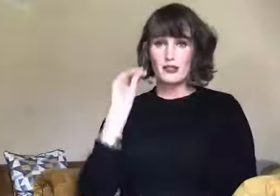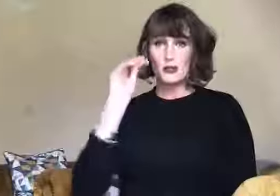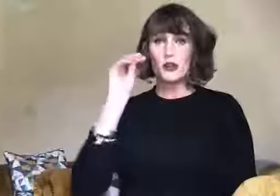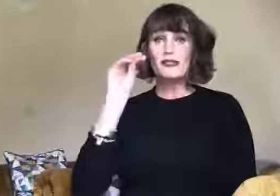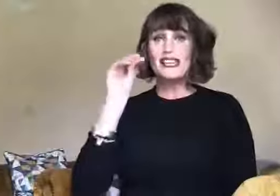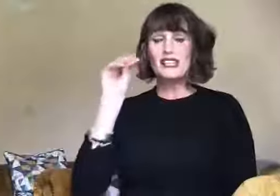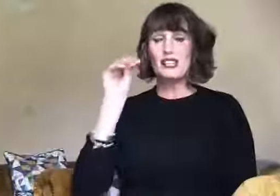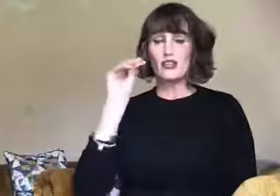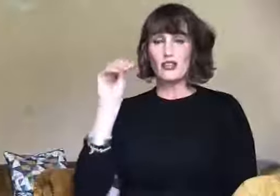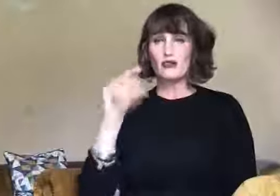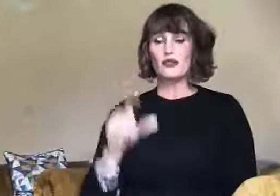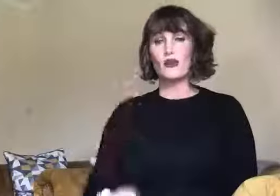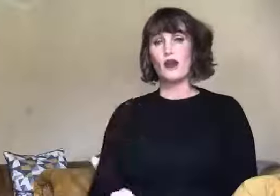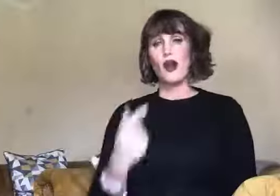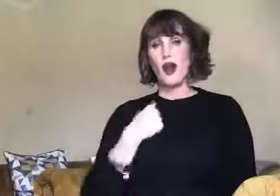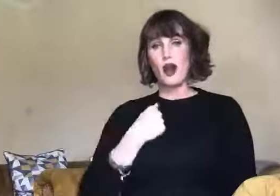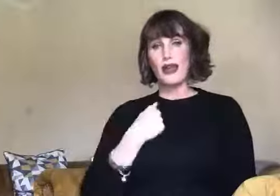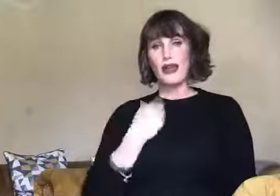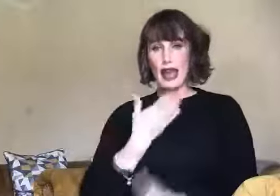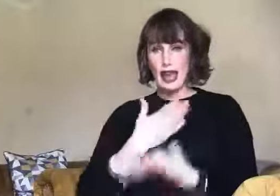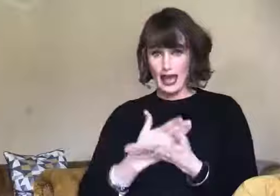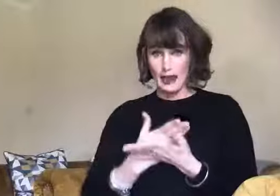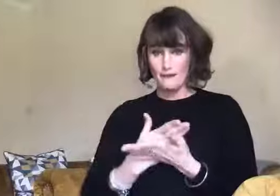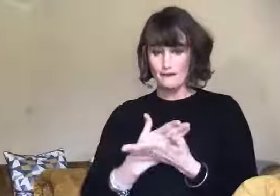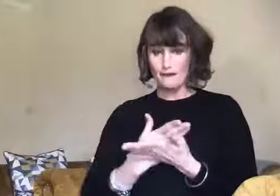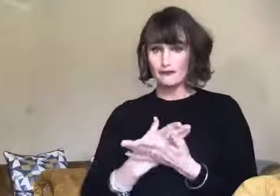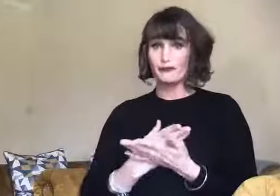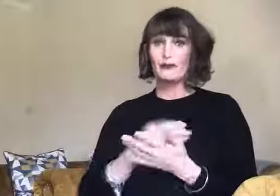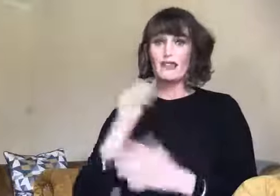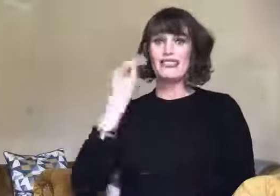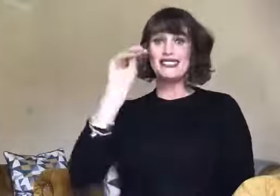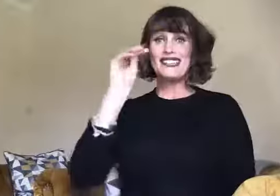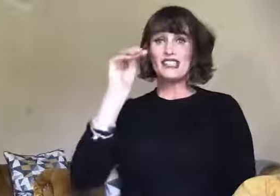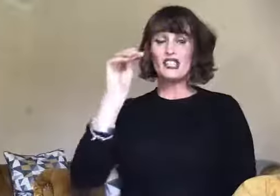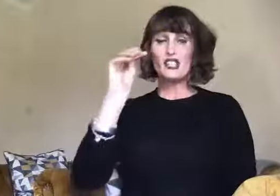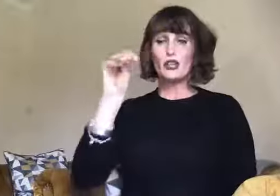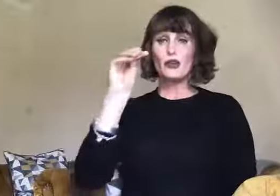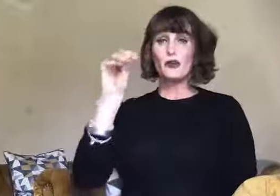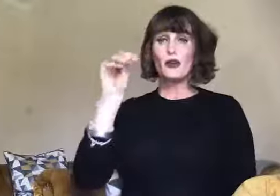what I'm teaching you. So I am teaching you